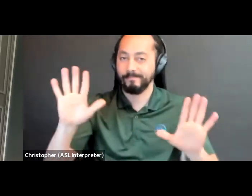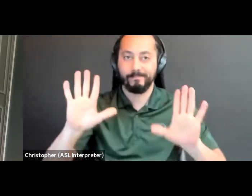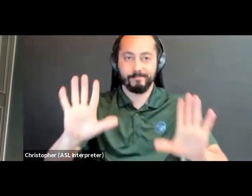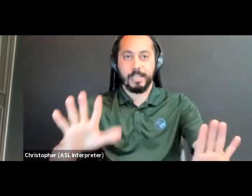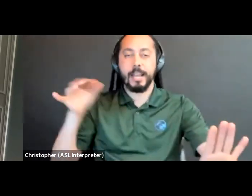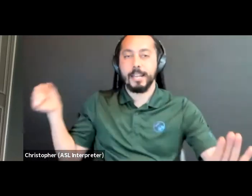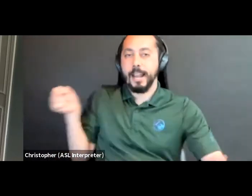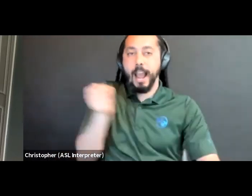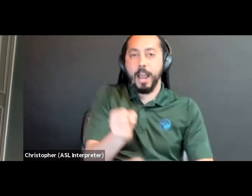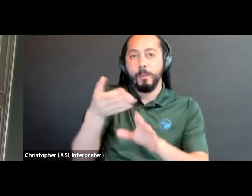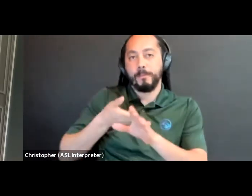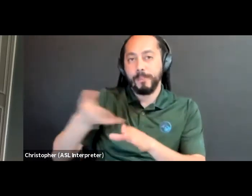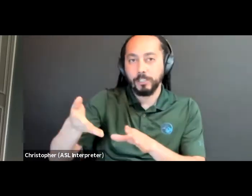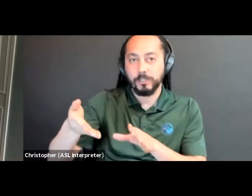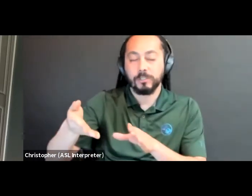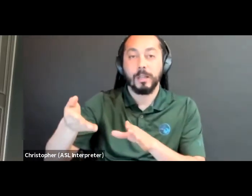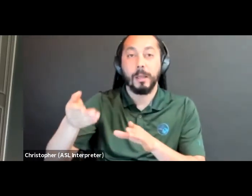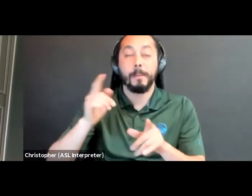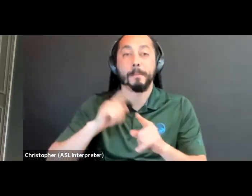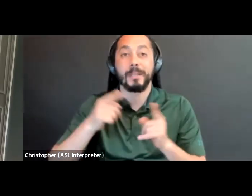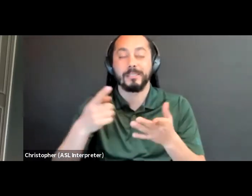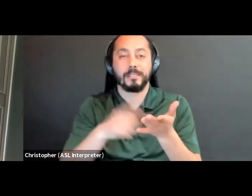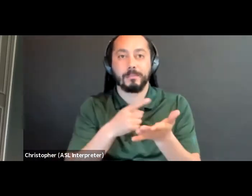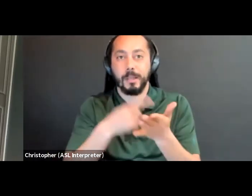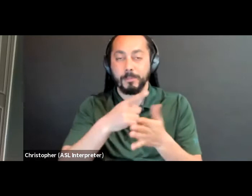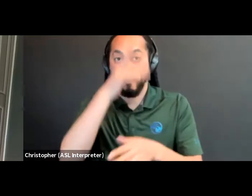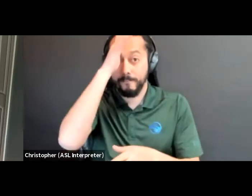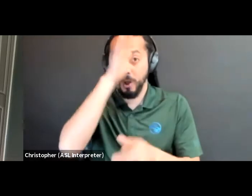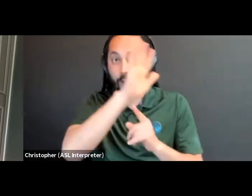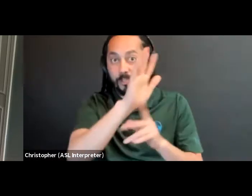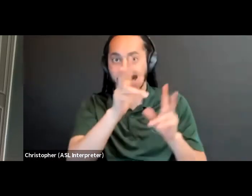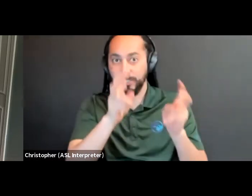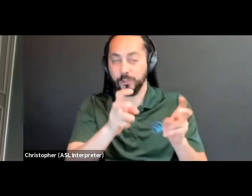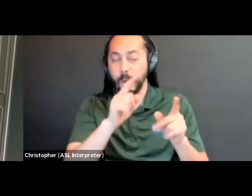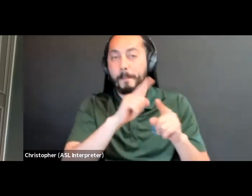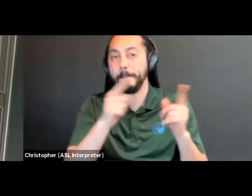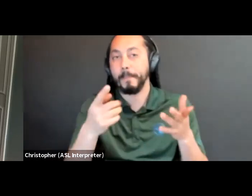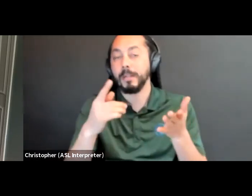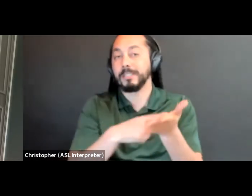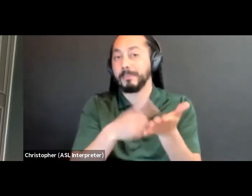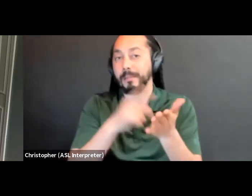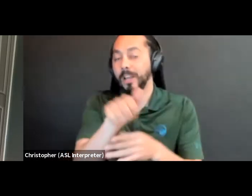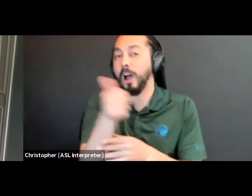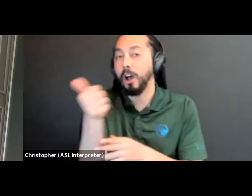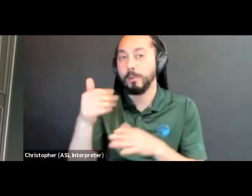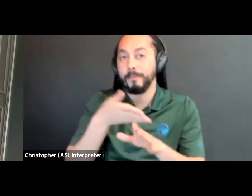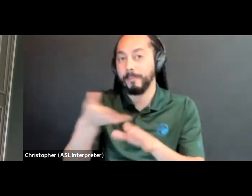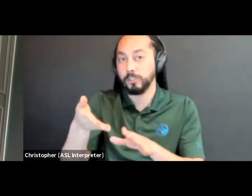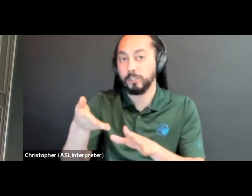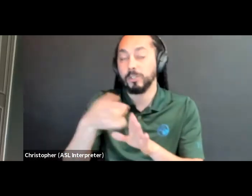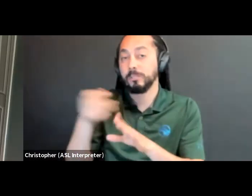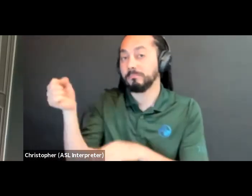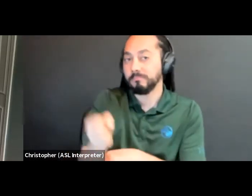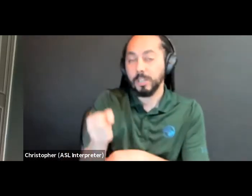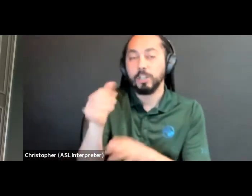the fathers can raise those issues, but it's only when it's also raised by other professionals such as child protection